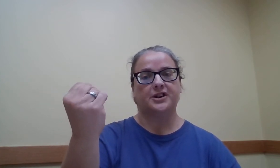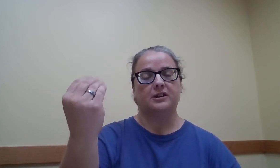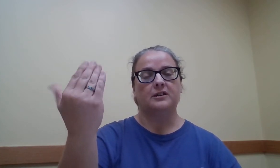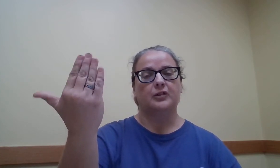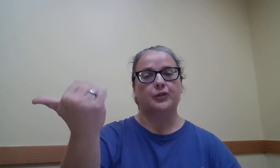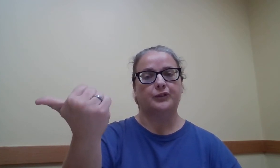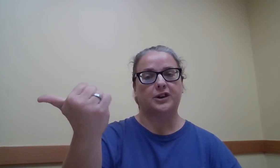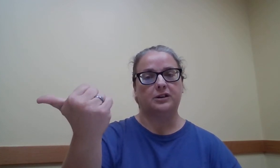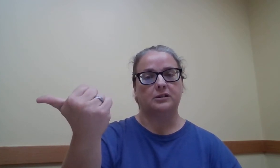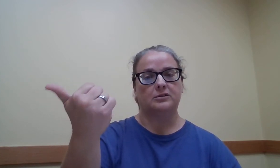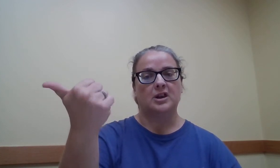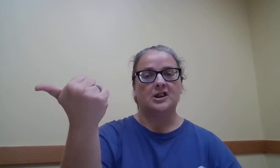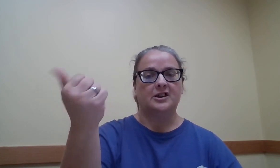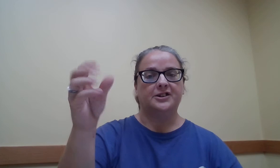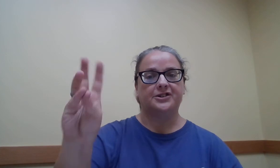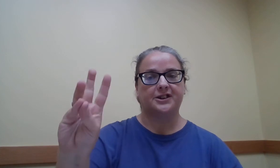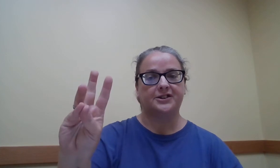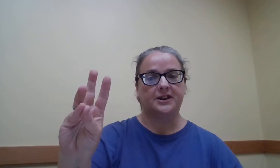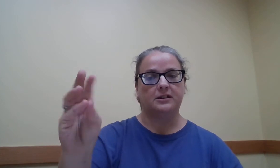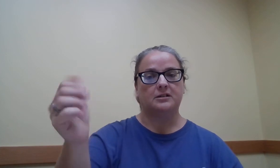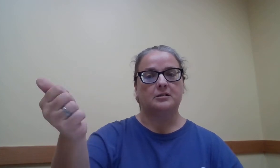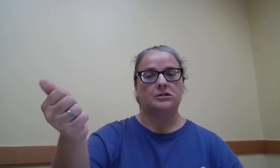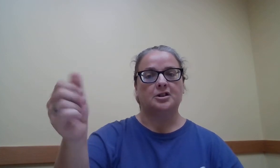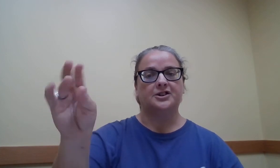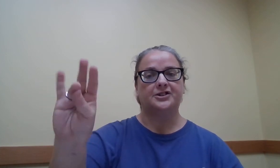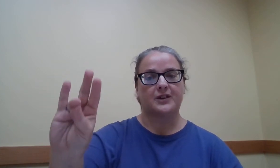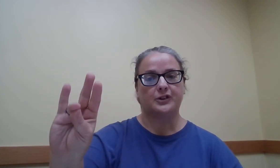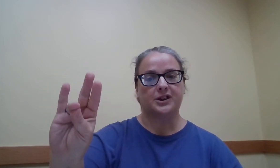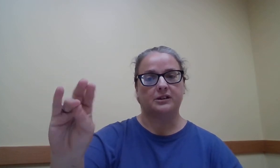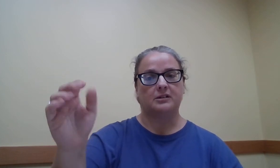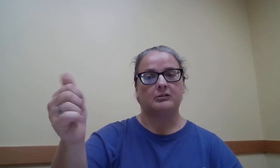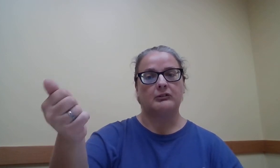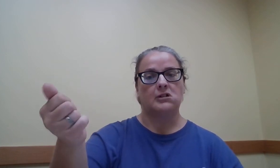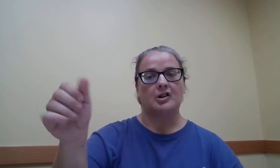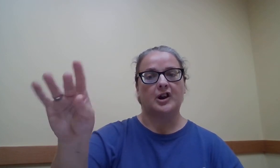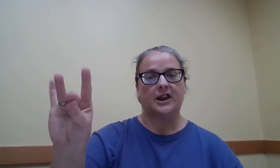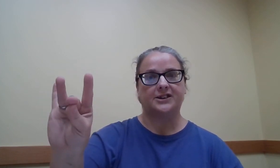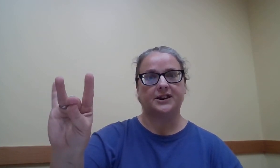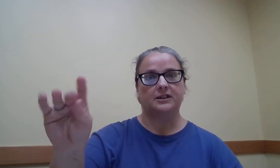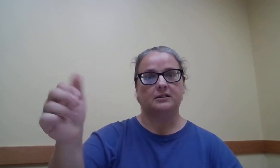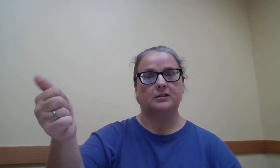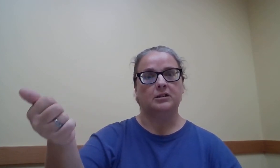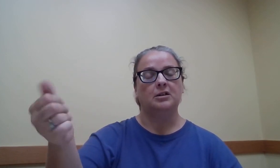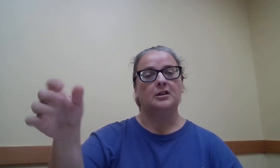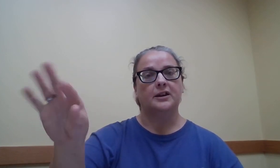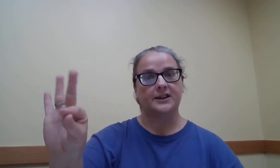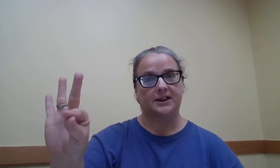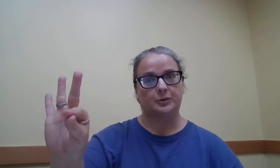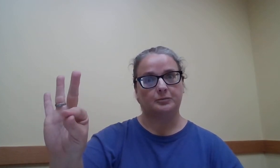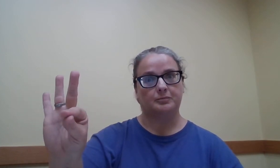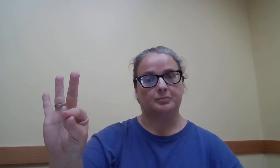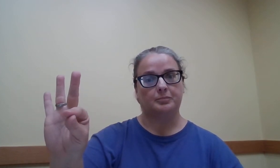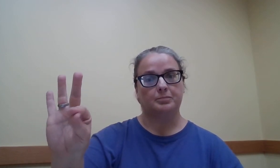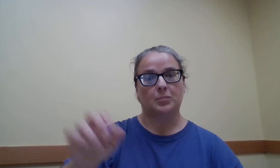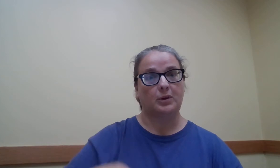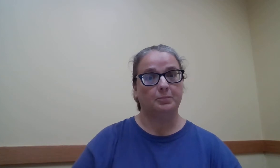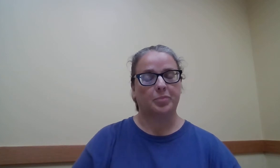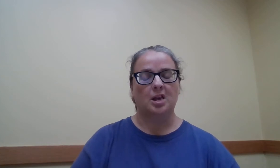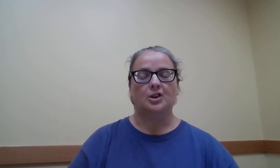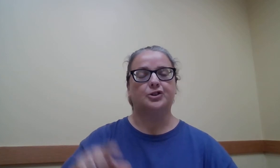14, 15, 16, 17, 18, 19, okay? So